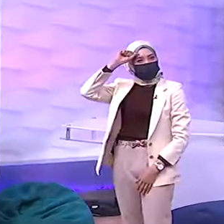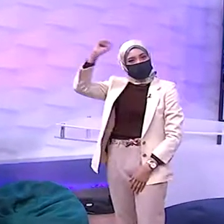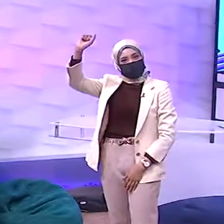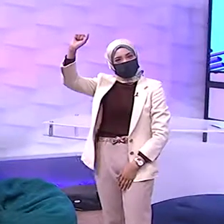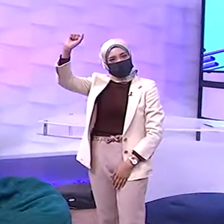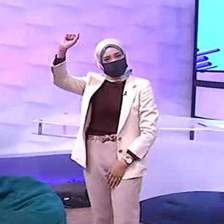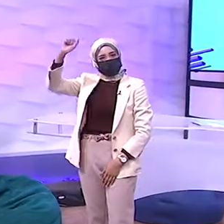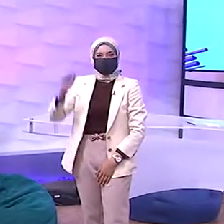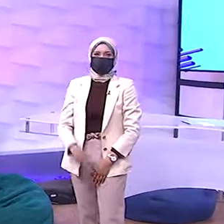Assalamualaikum.